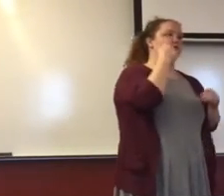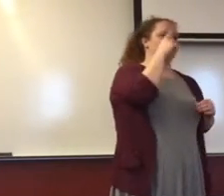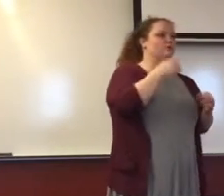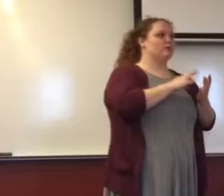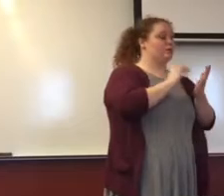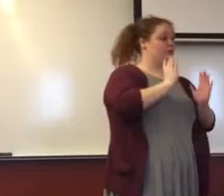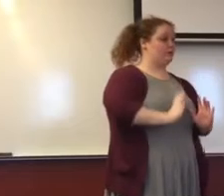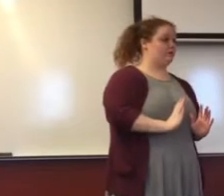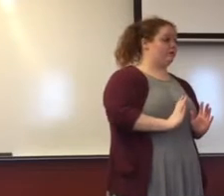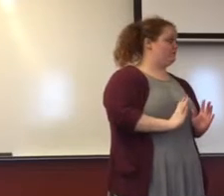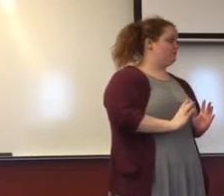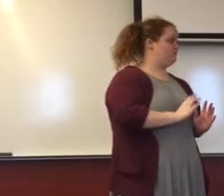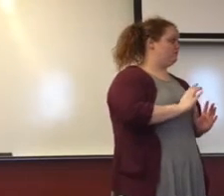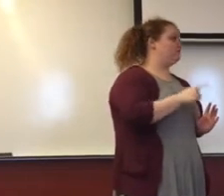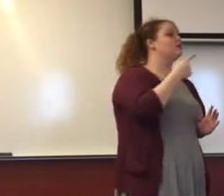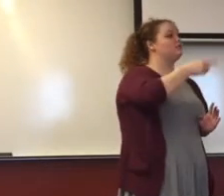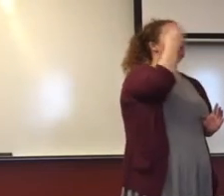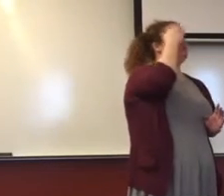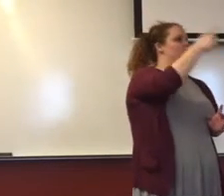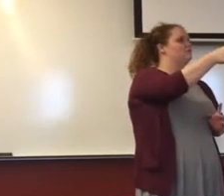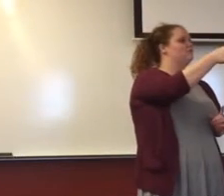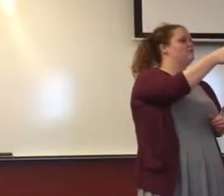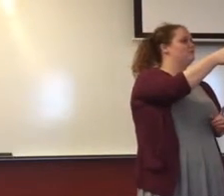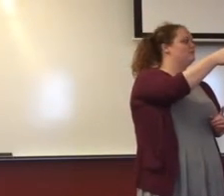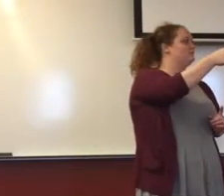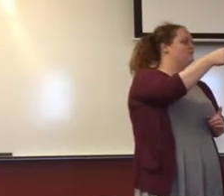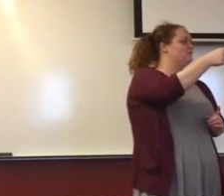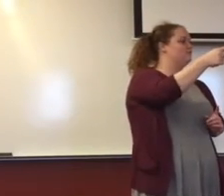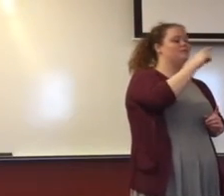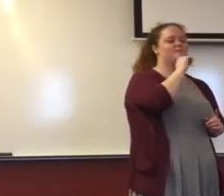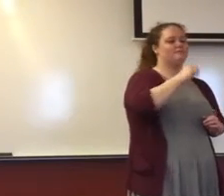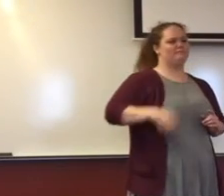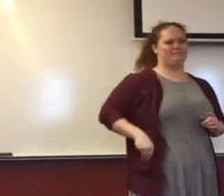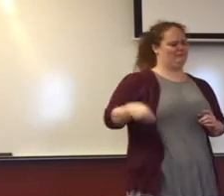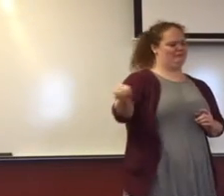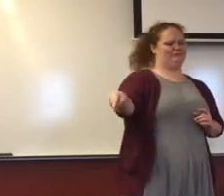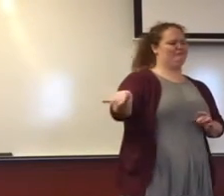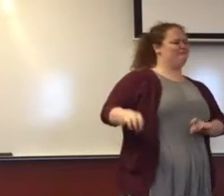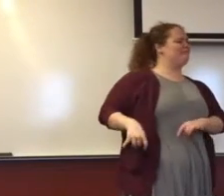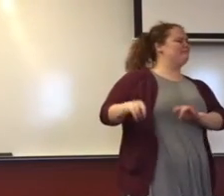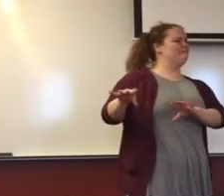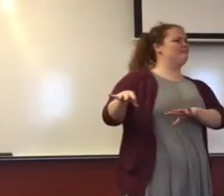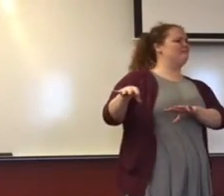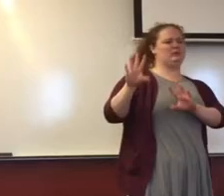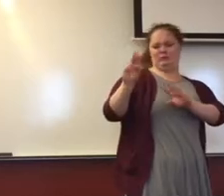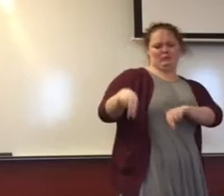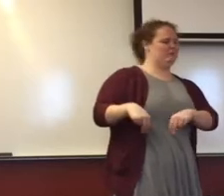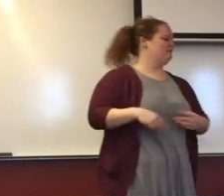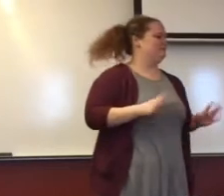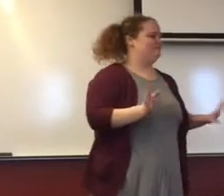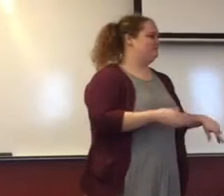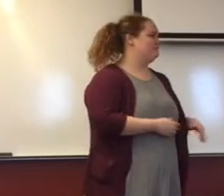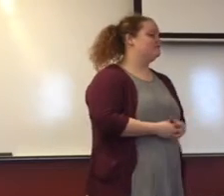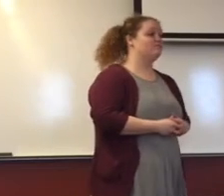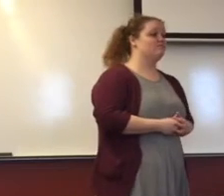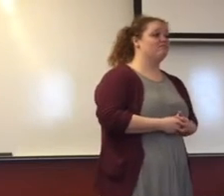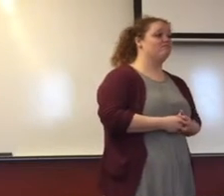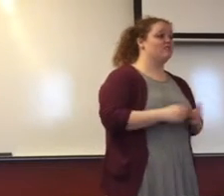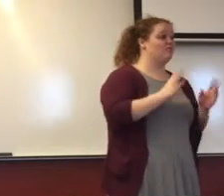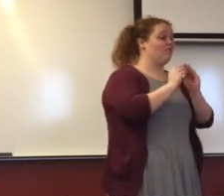Yeah, girl, you know. I'm about to, no. Yeah, it was awesome. Right. And you don't